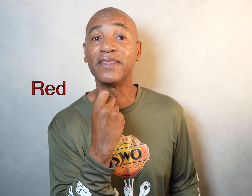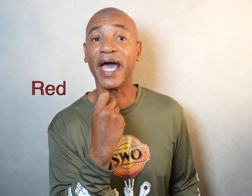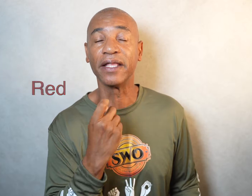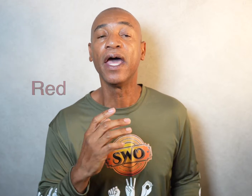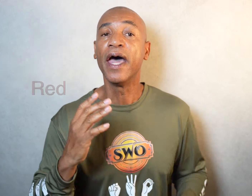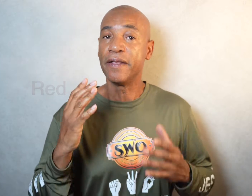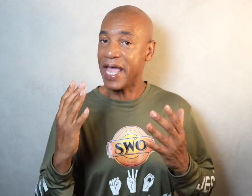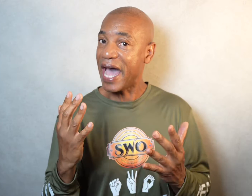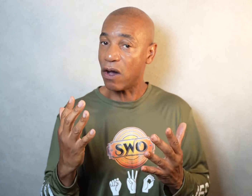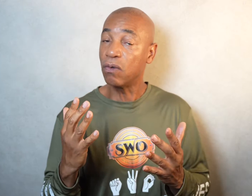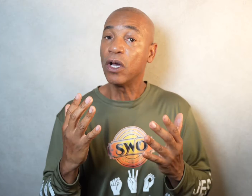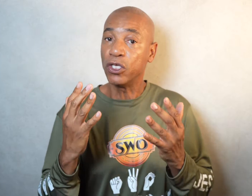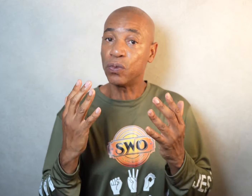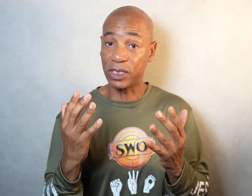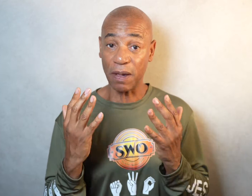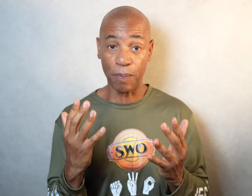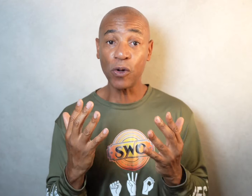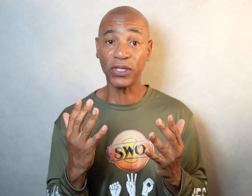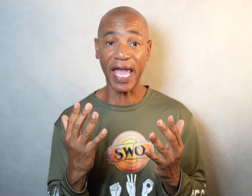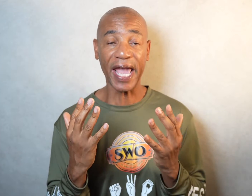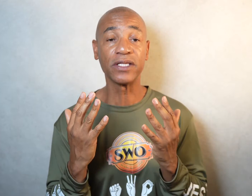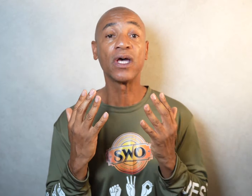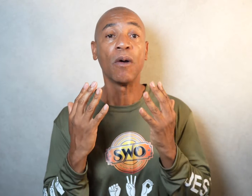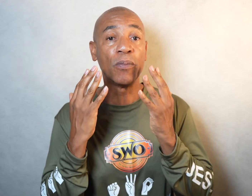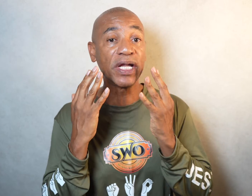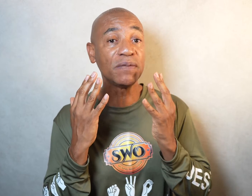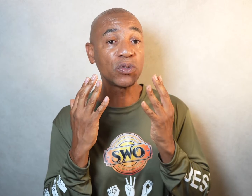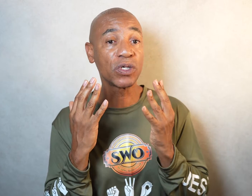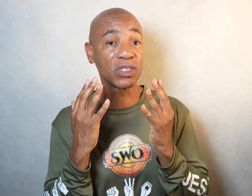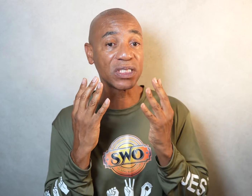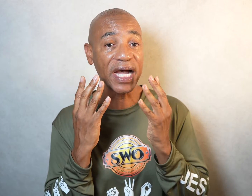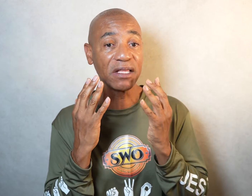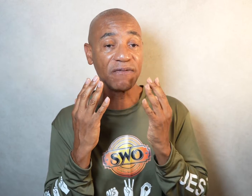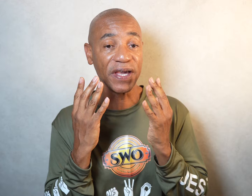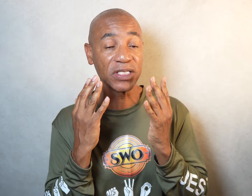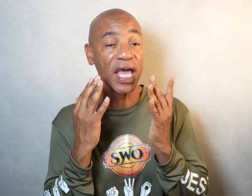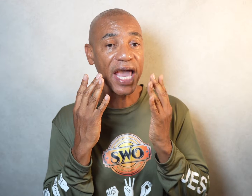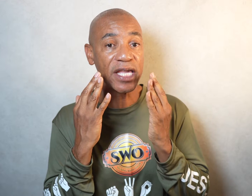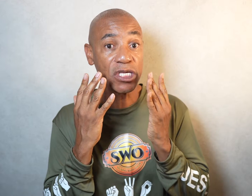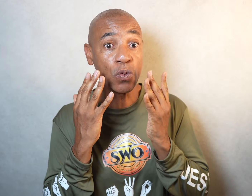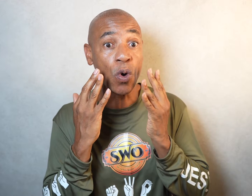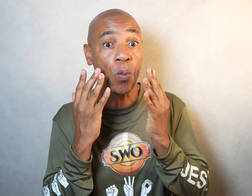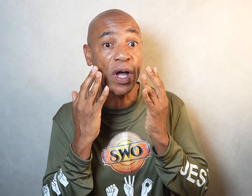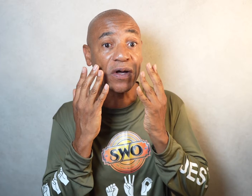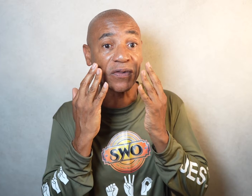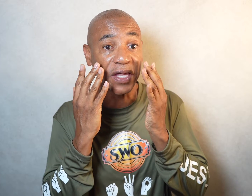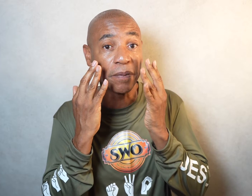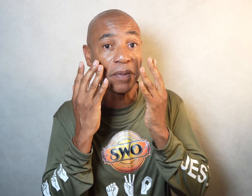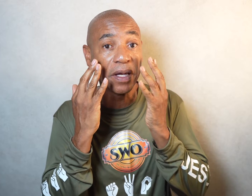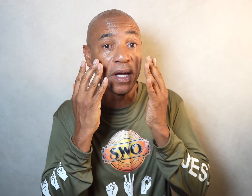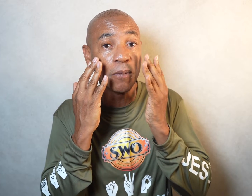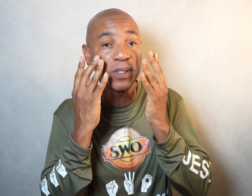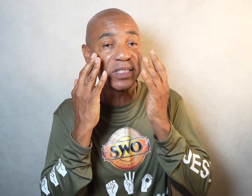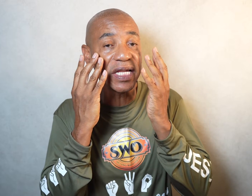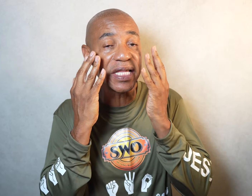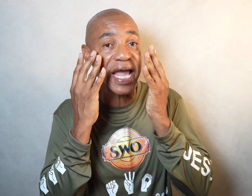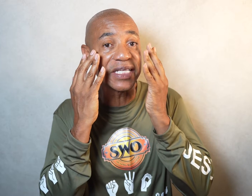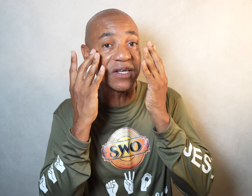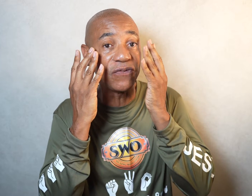that. Now you will take both hands, bring them towards the side of the face, and you will wiggle them, pretending as if